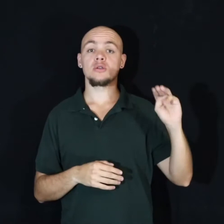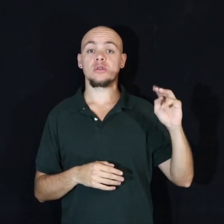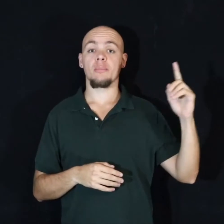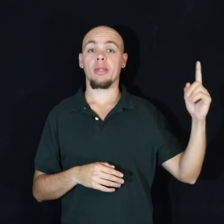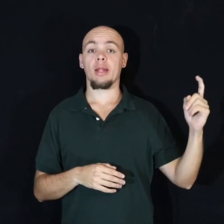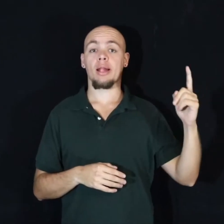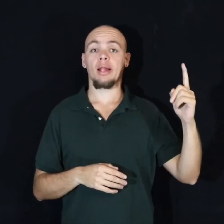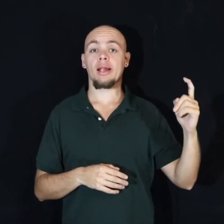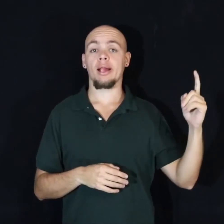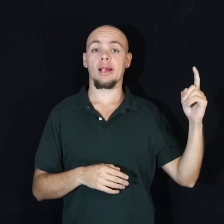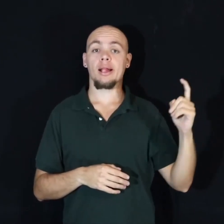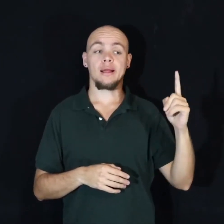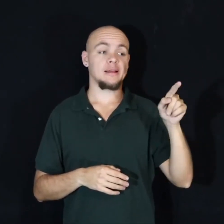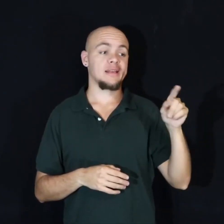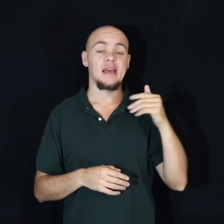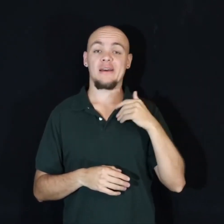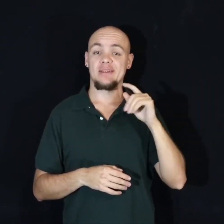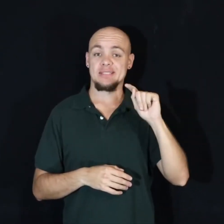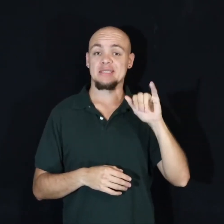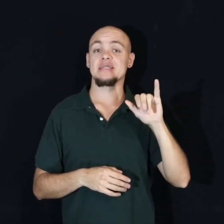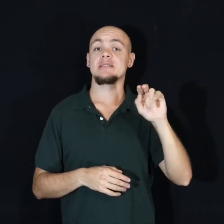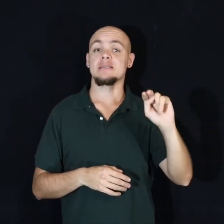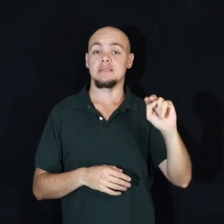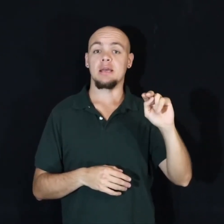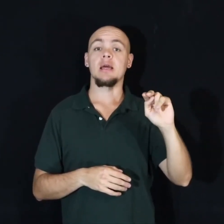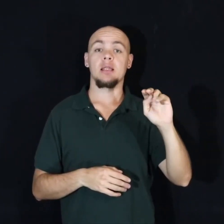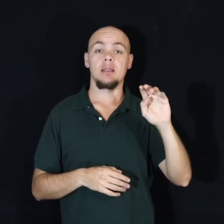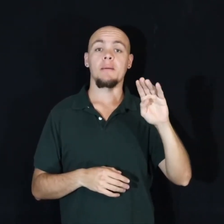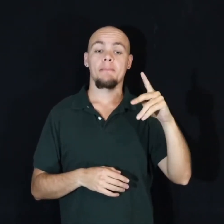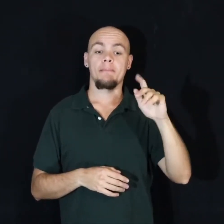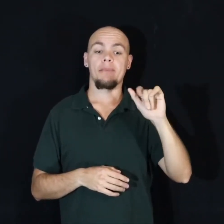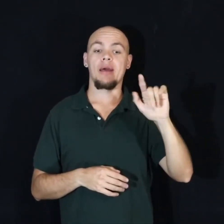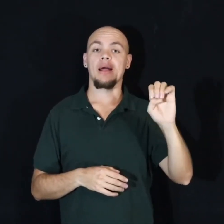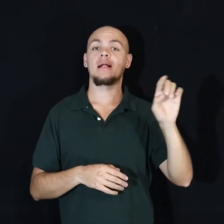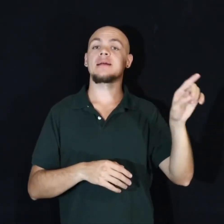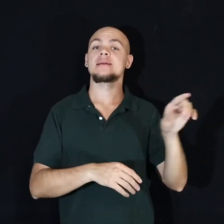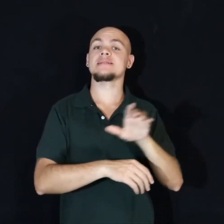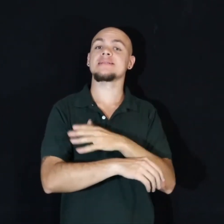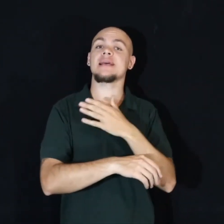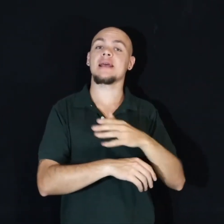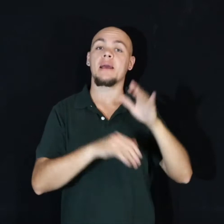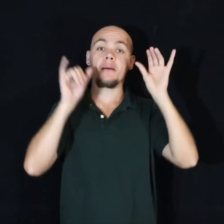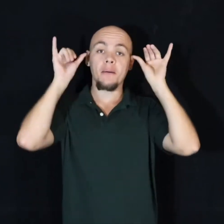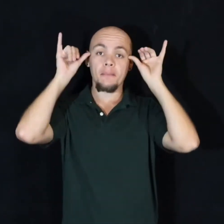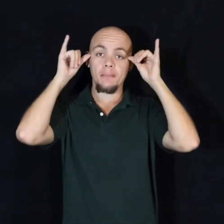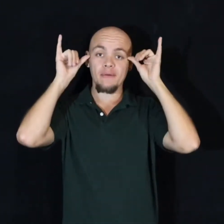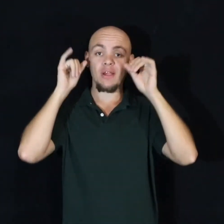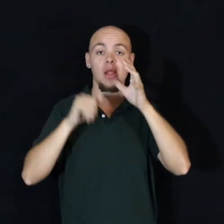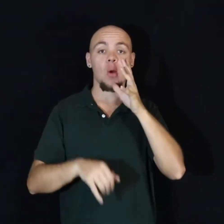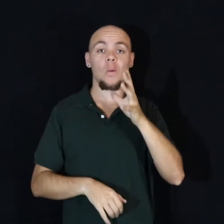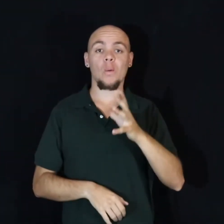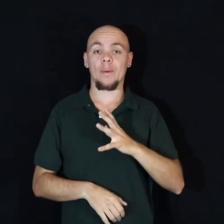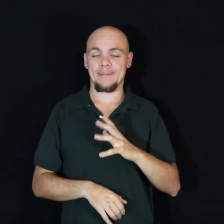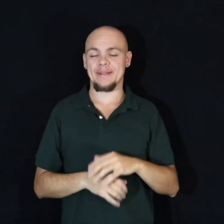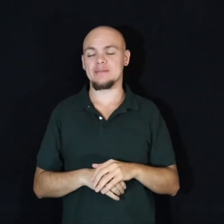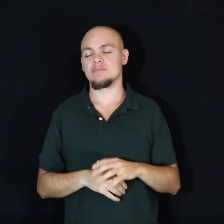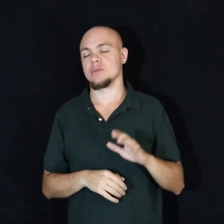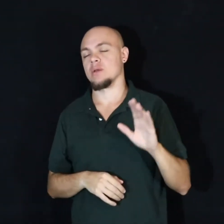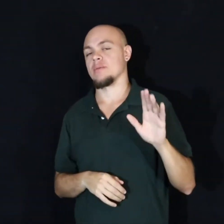tin pail and singing Buffalo Gals. Bringing water from the town pump had always been hateful work in Tom's eyes